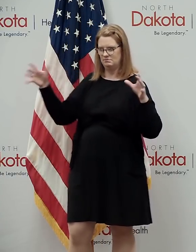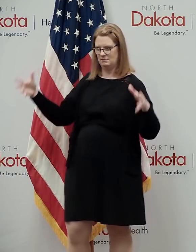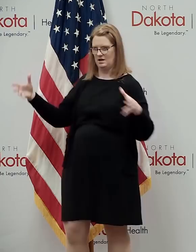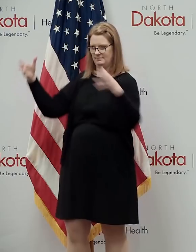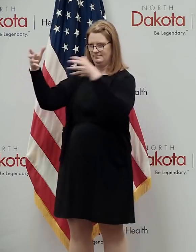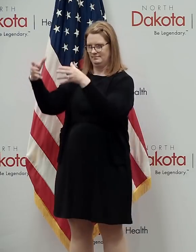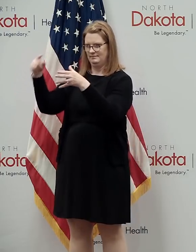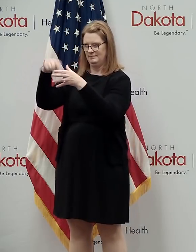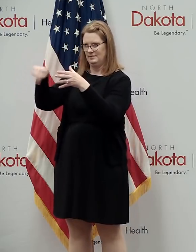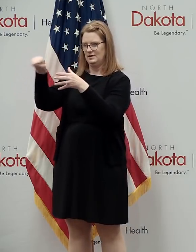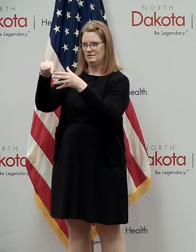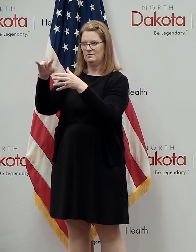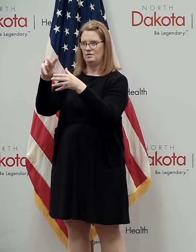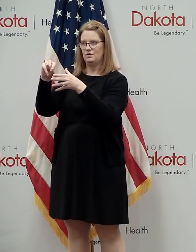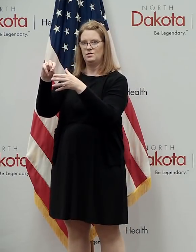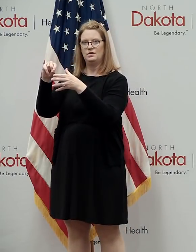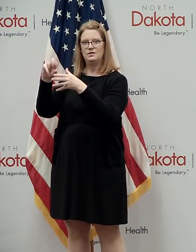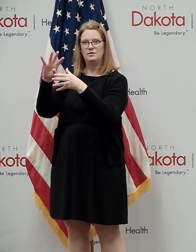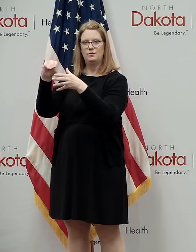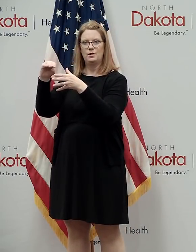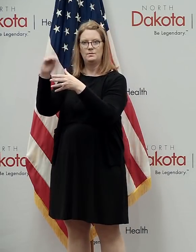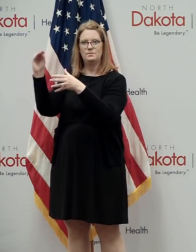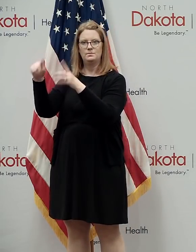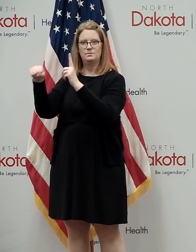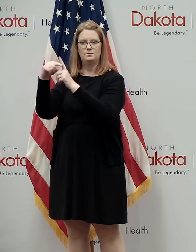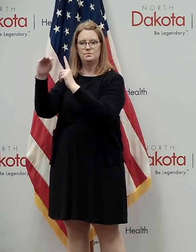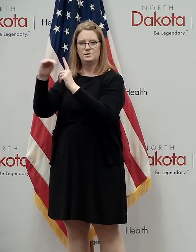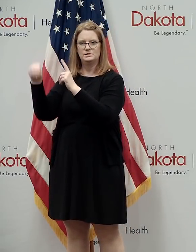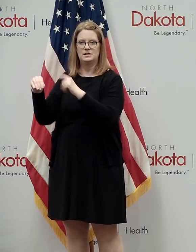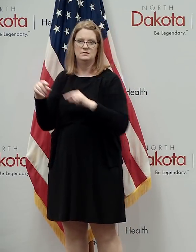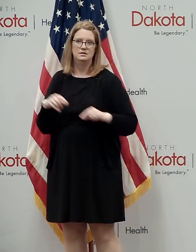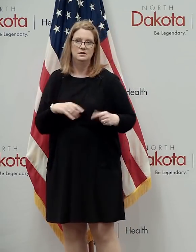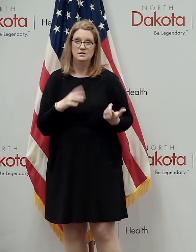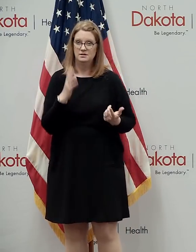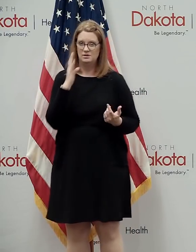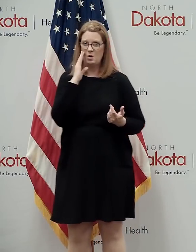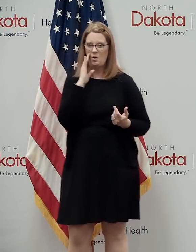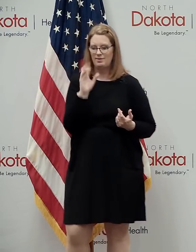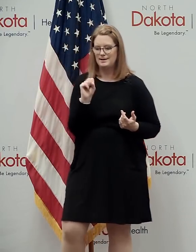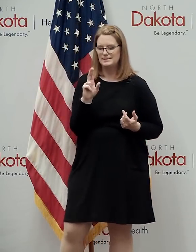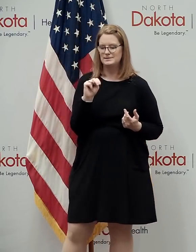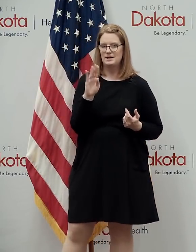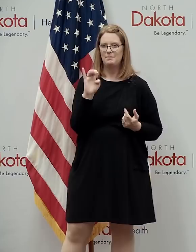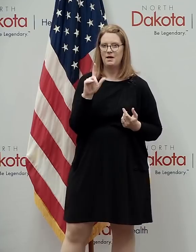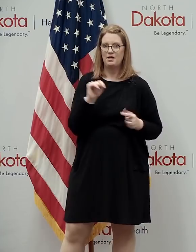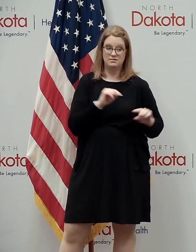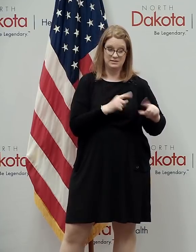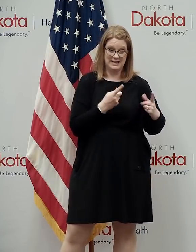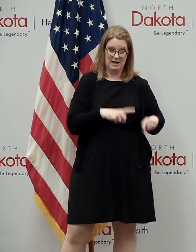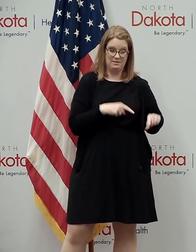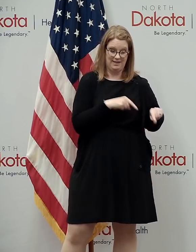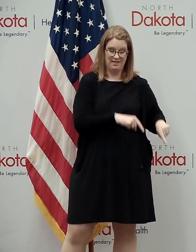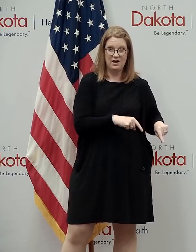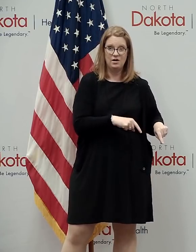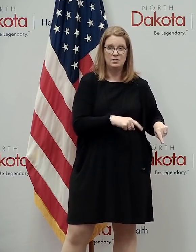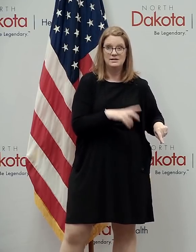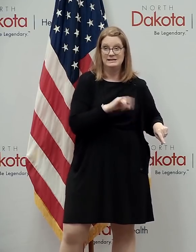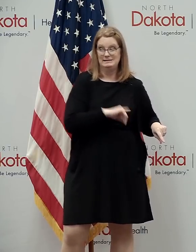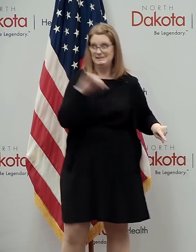nothing in the Sun Belt happening today that looks anything at all like what was going on in the New York metro area. And so